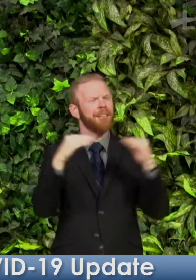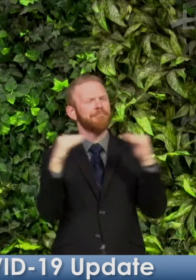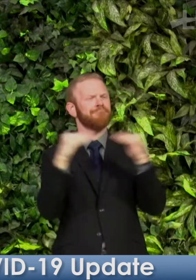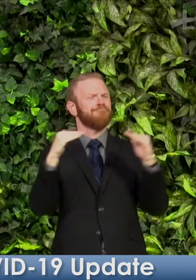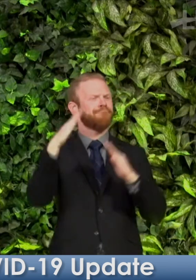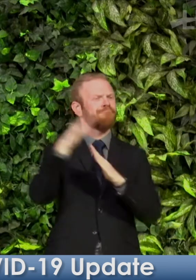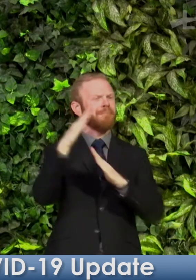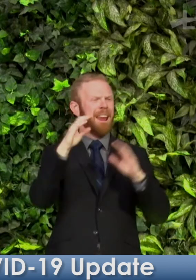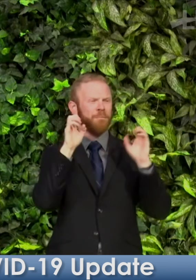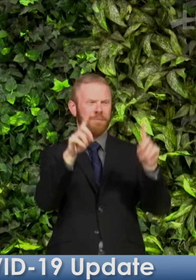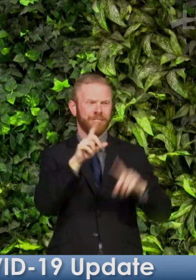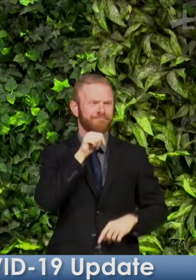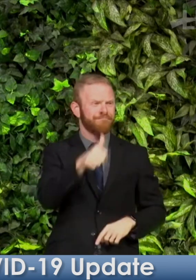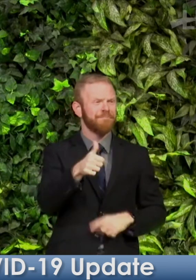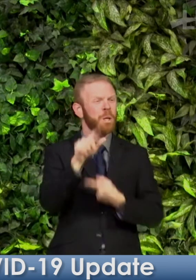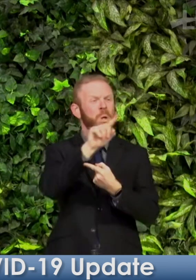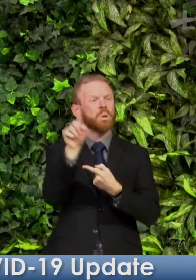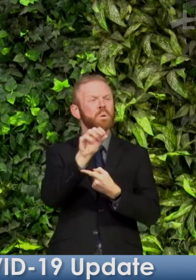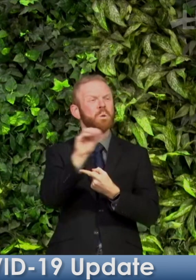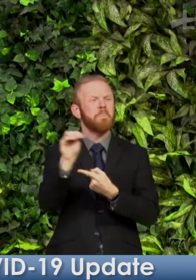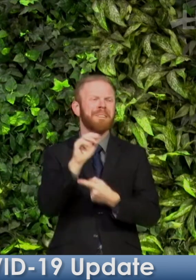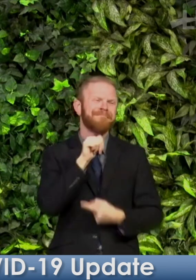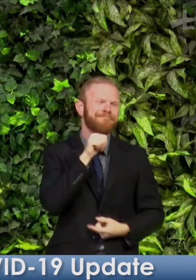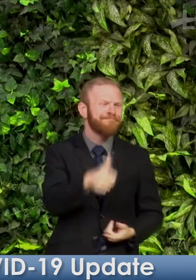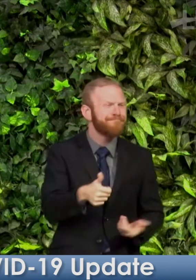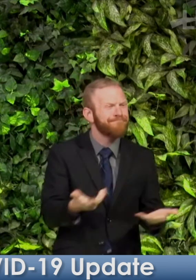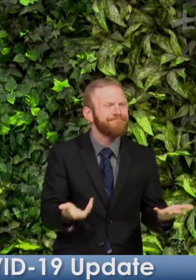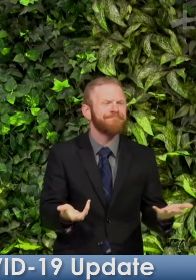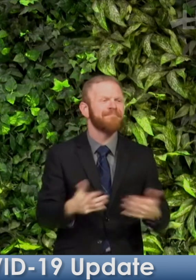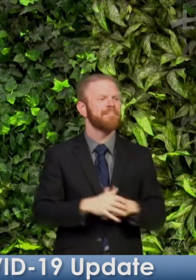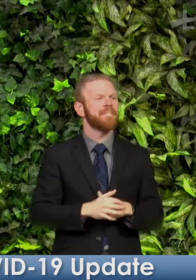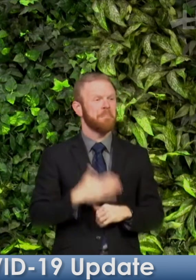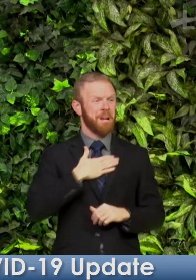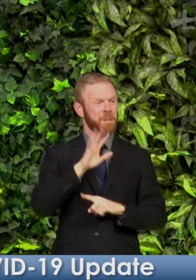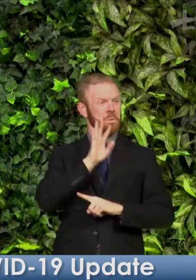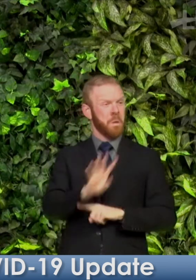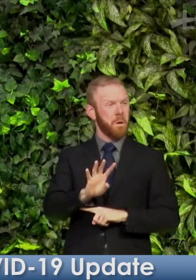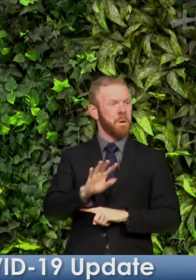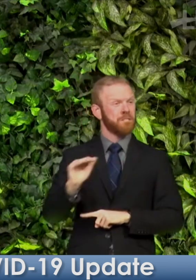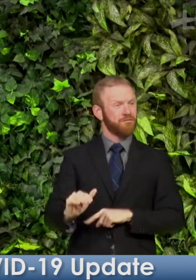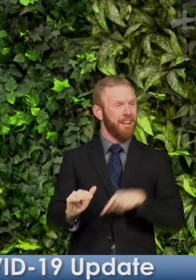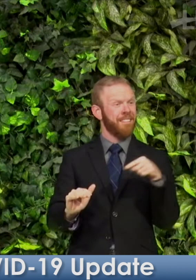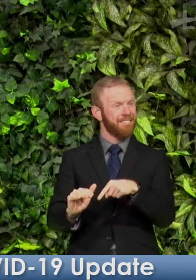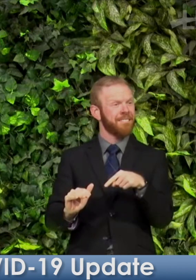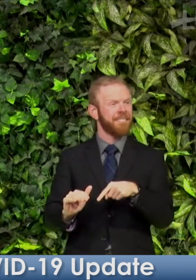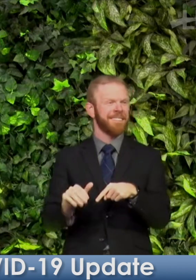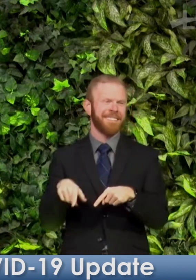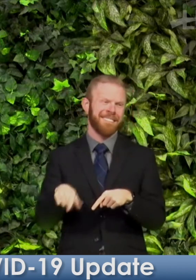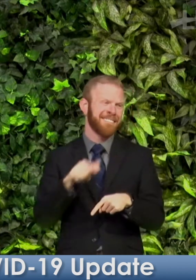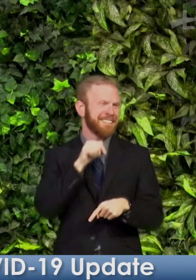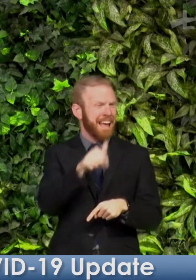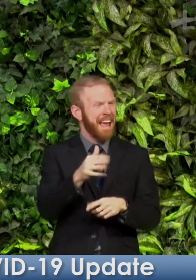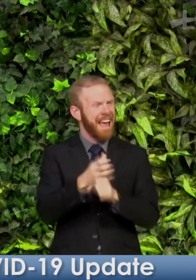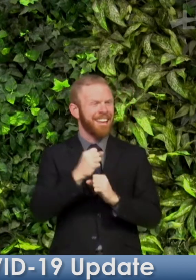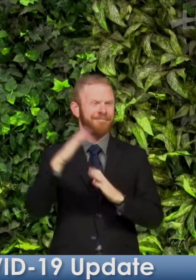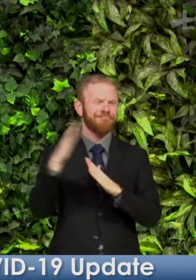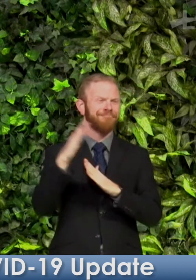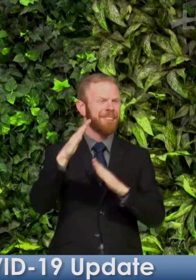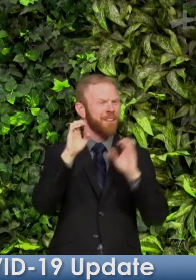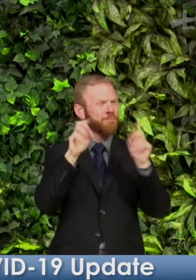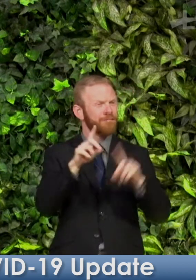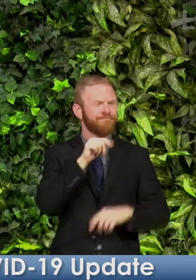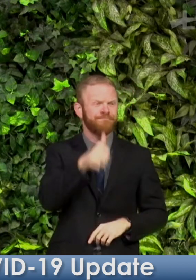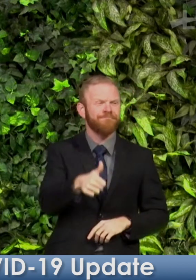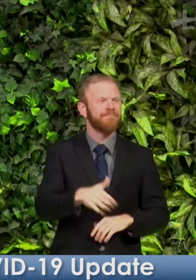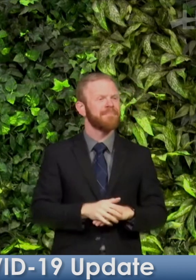my 4-year-old refers to it. And that's why it's critical that we safely get them back into schools as